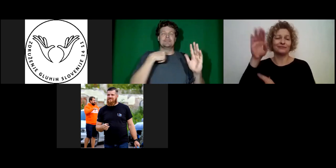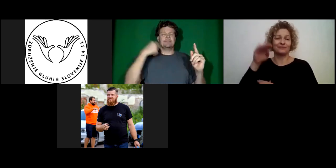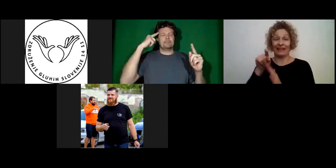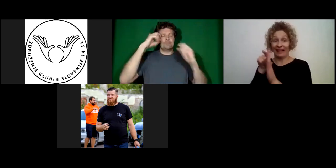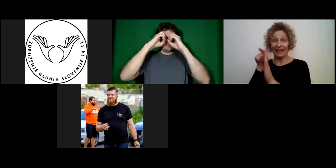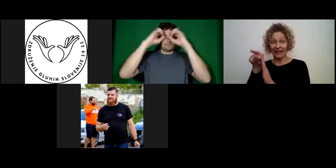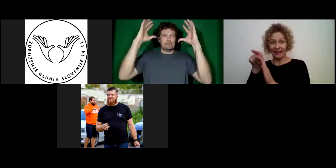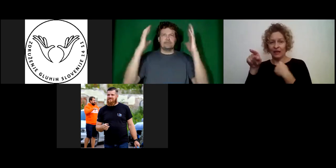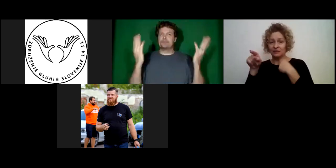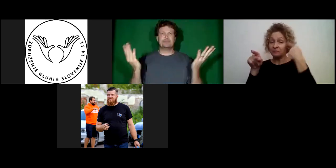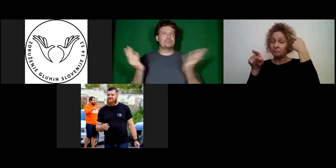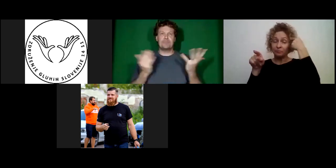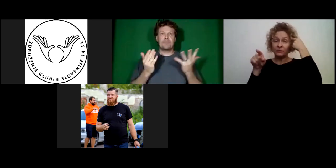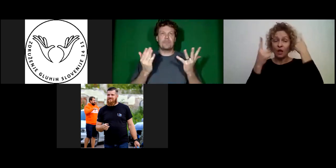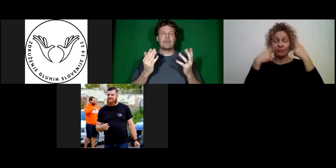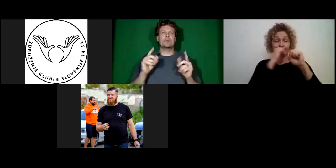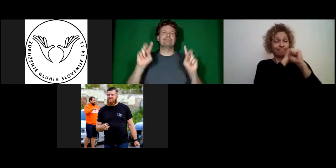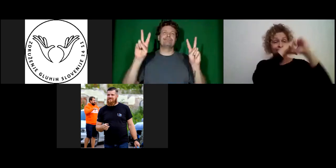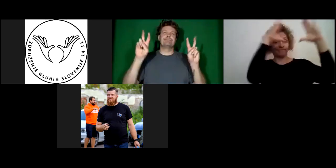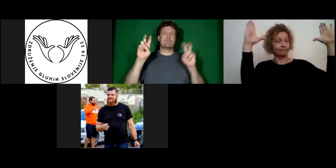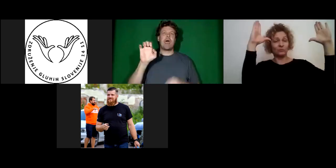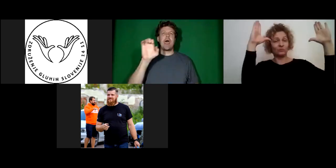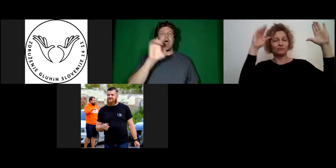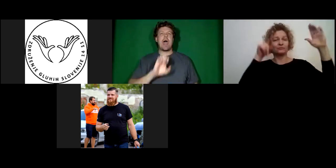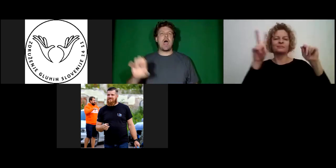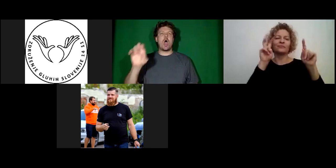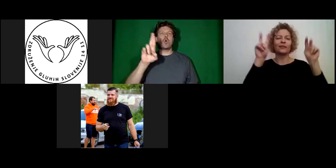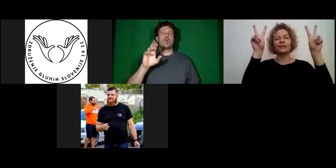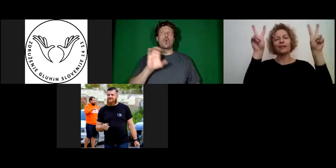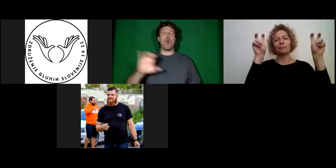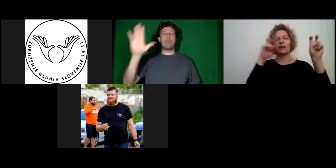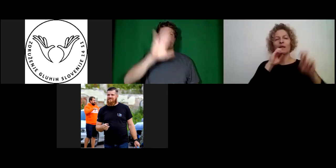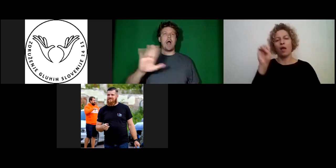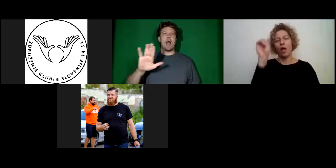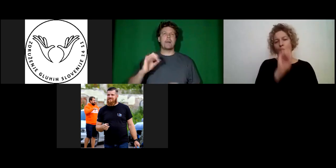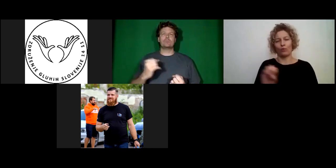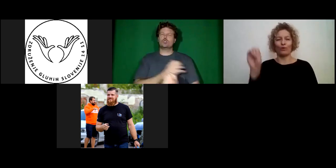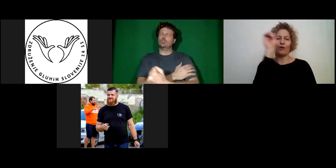we did quite well, sometimes less good, but that's top sports.